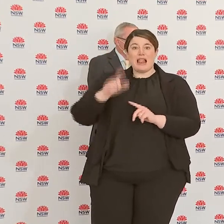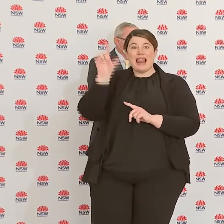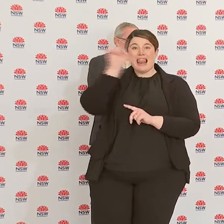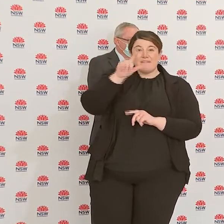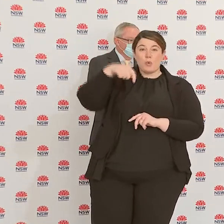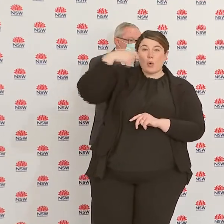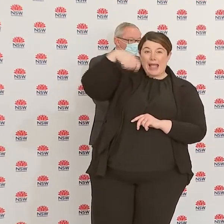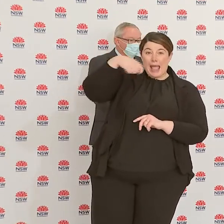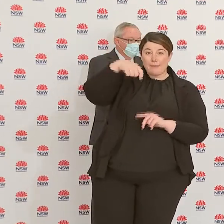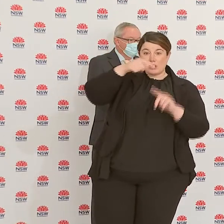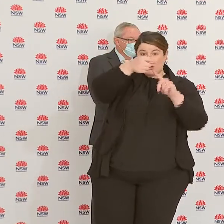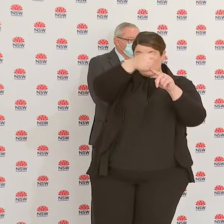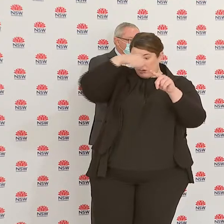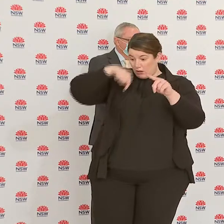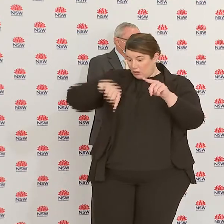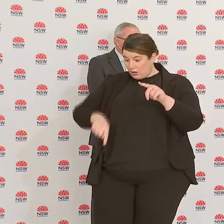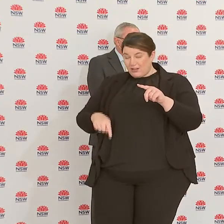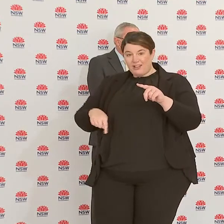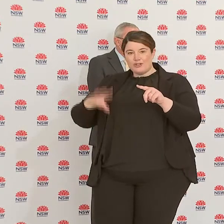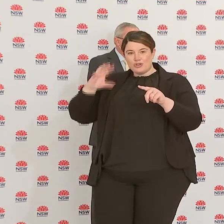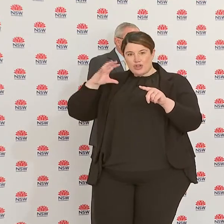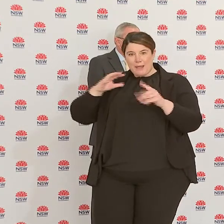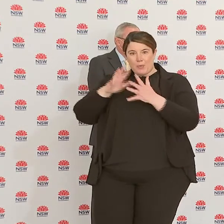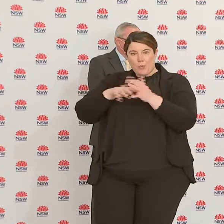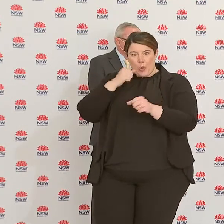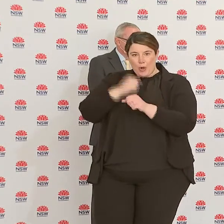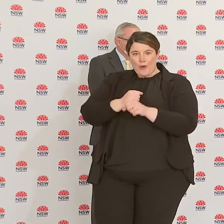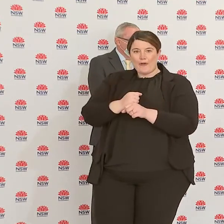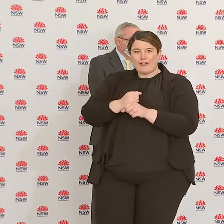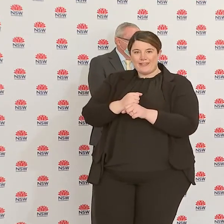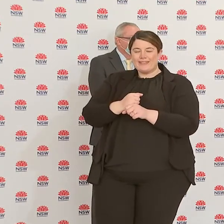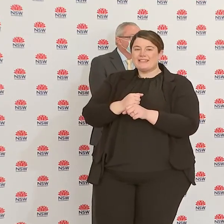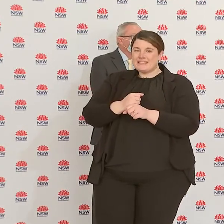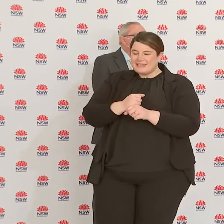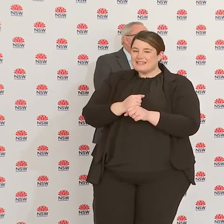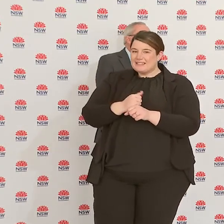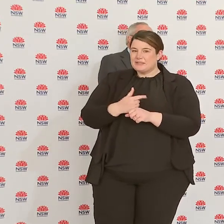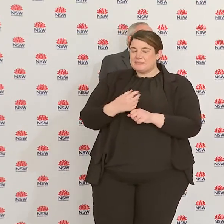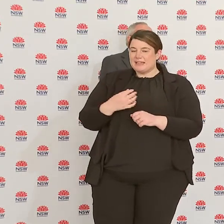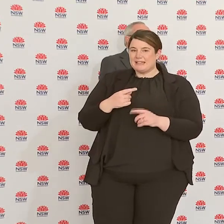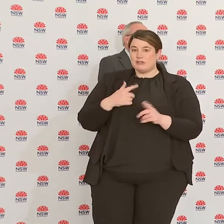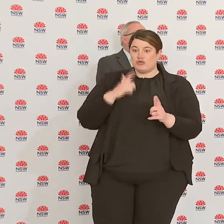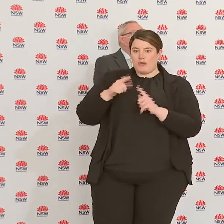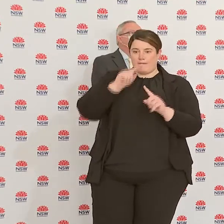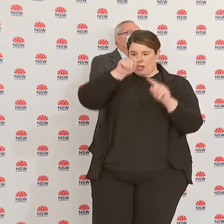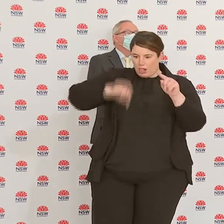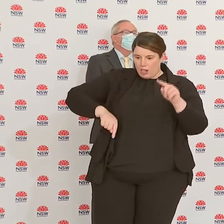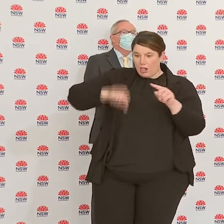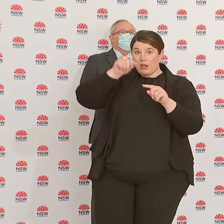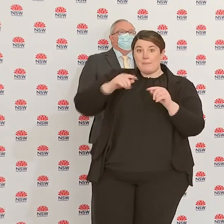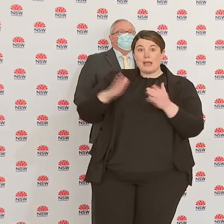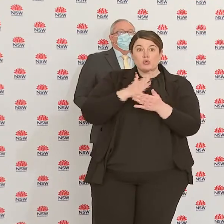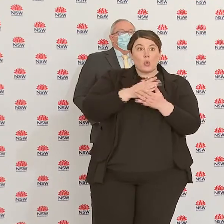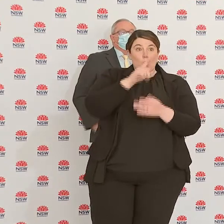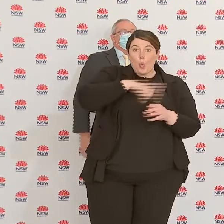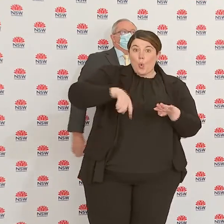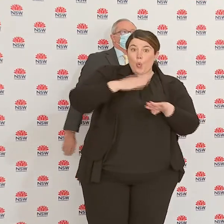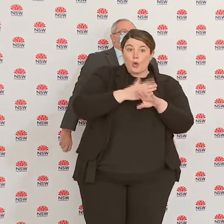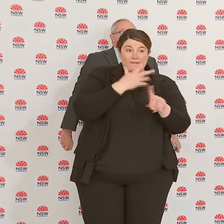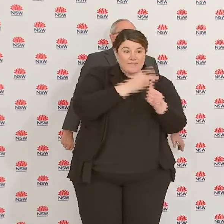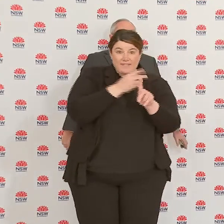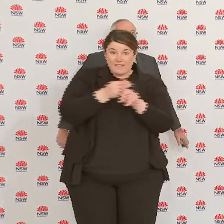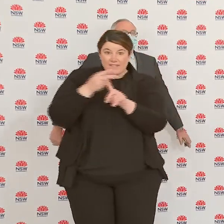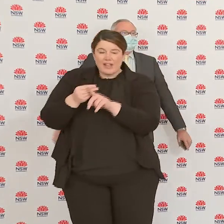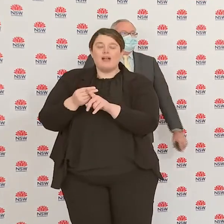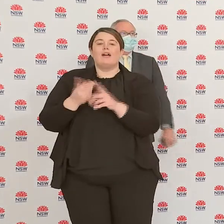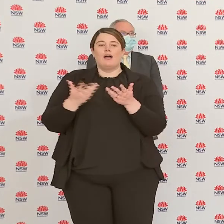Liverpool, Campbelltown local government areas down to Wollongong and Shell Harbour, and we just need to get those workers vaccinated. The last thing we want to